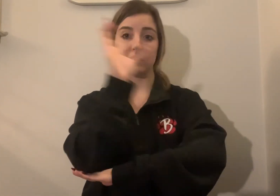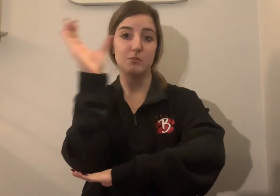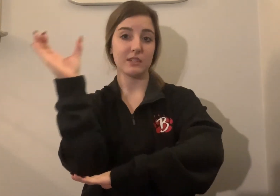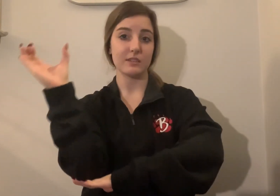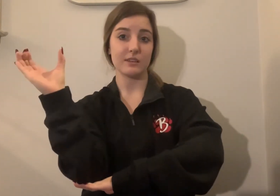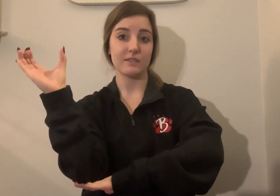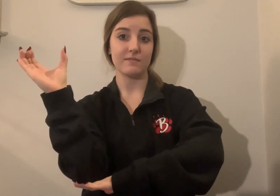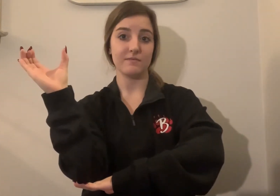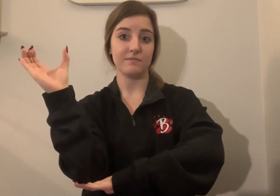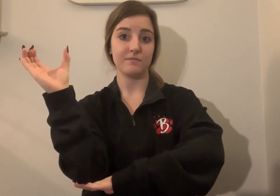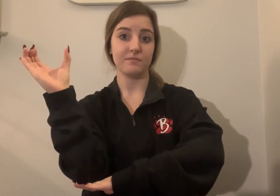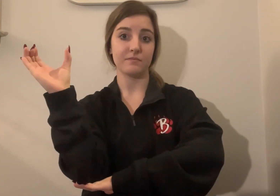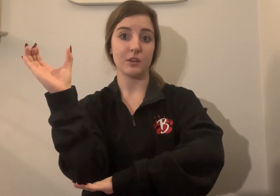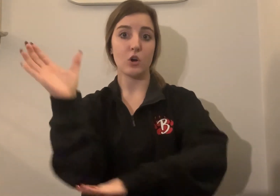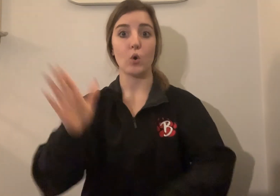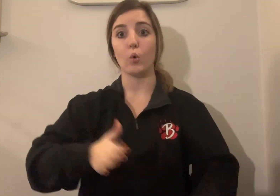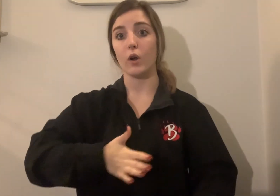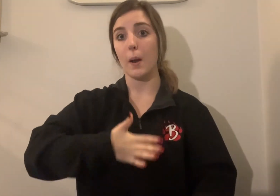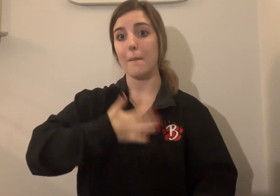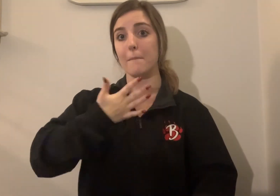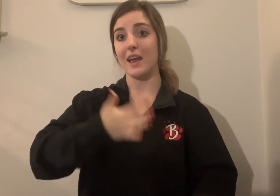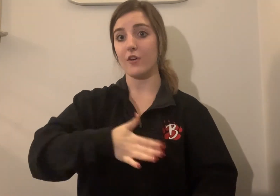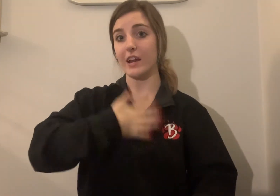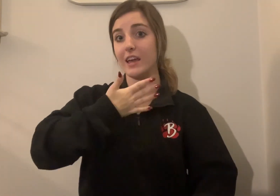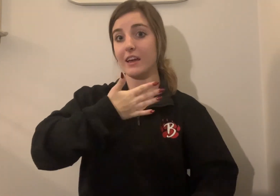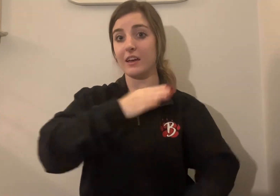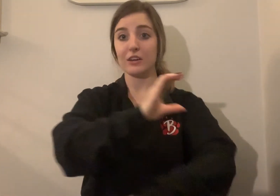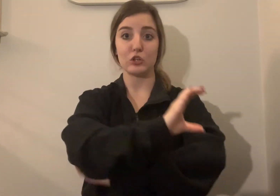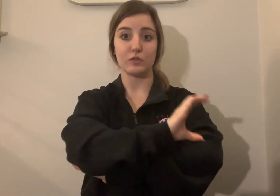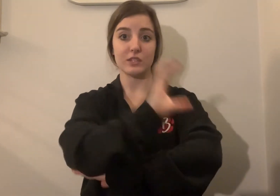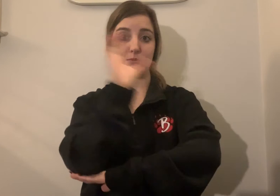Christmas, or Merry Christmas,